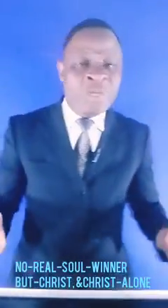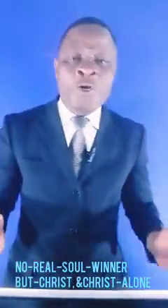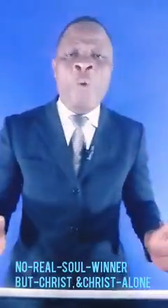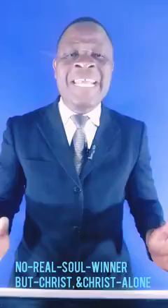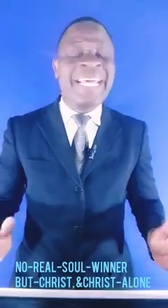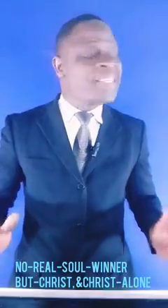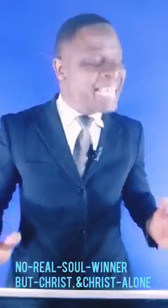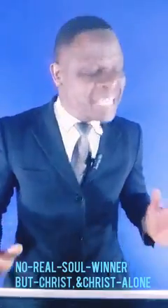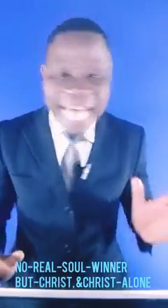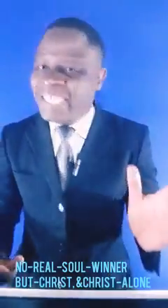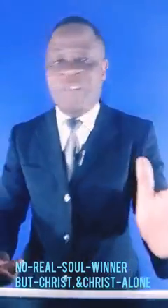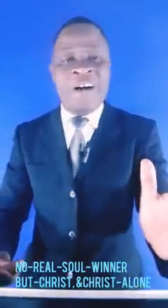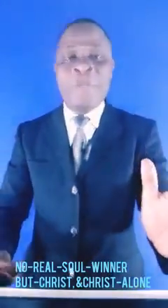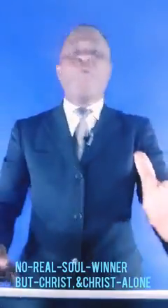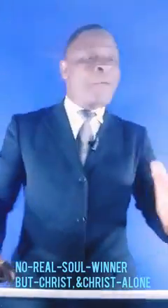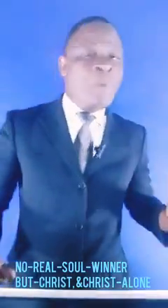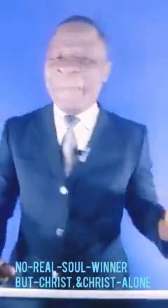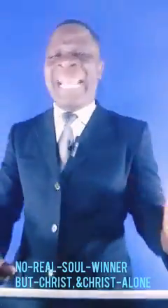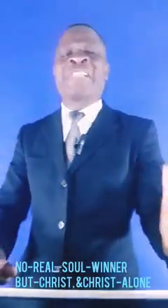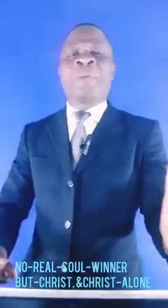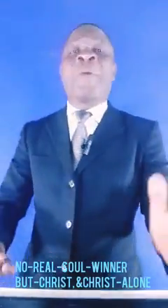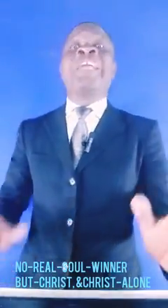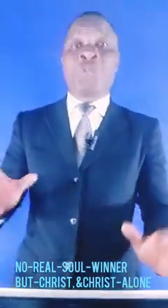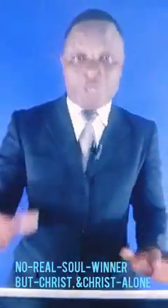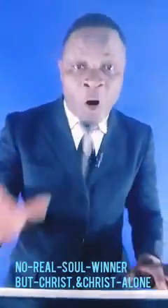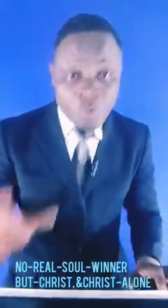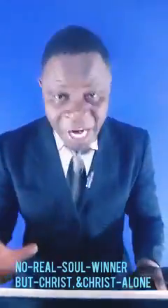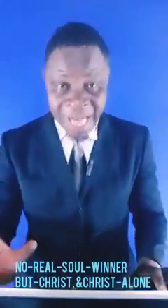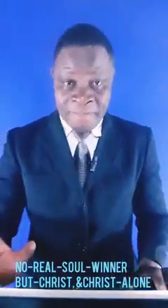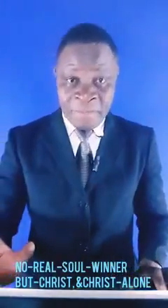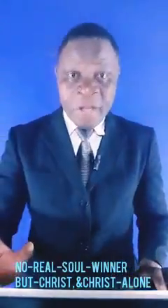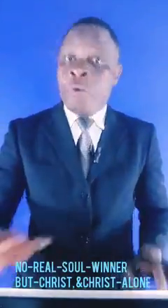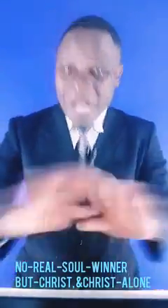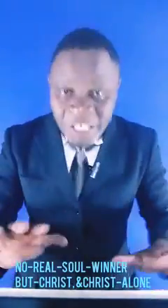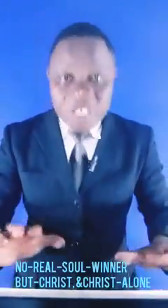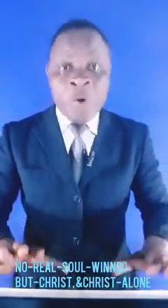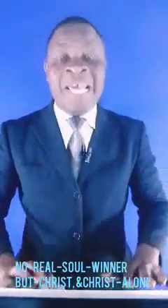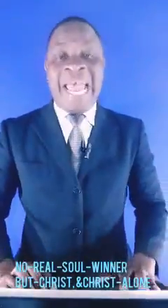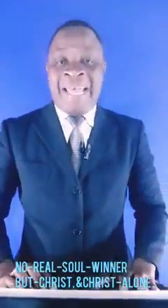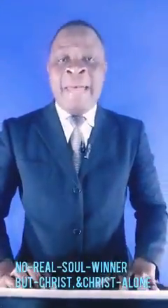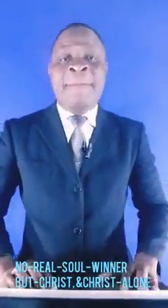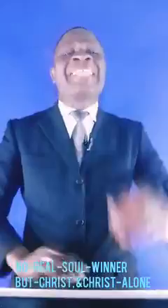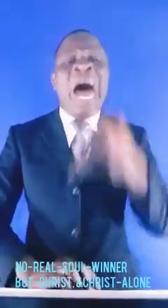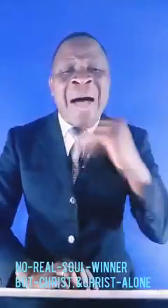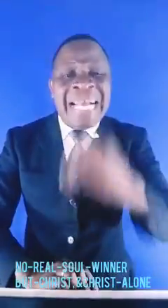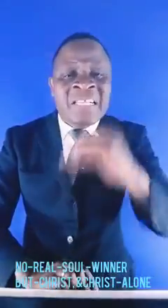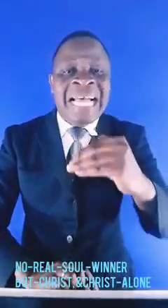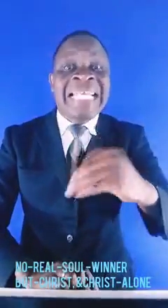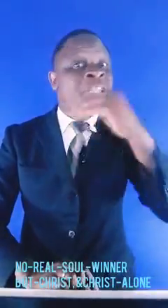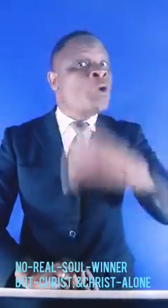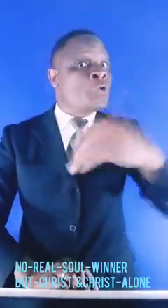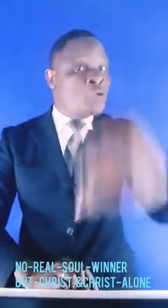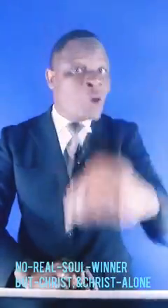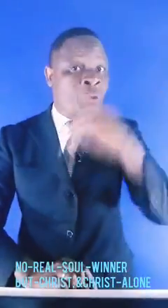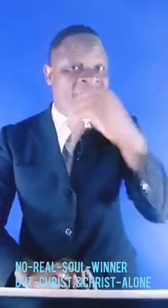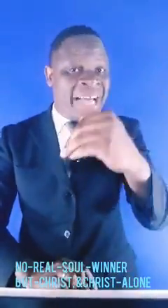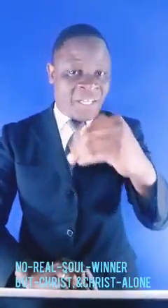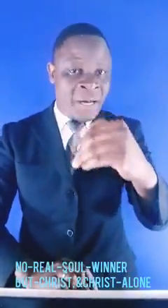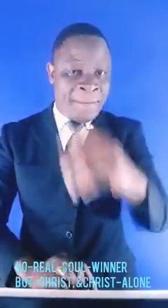soul winning is an exciting term. We mobilize people into soul winning, which is okay. But our understanding has got to grow to advance